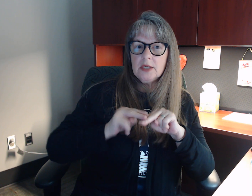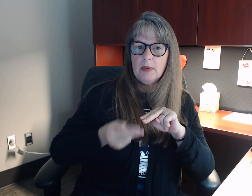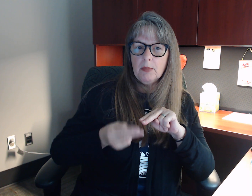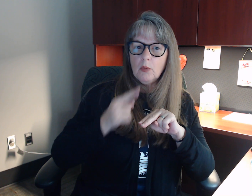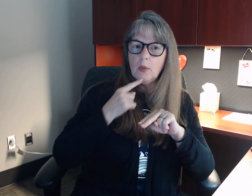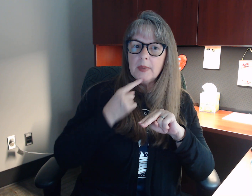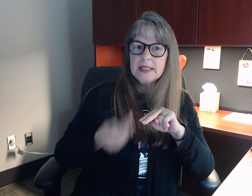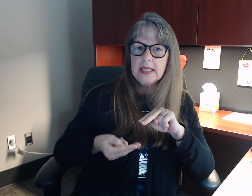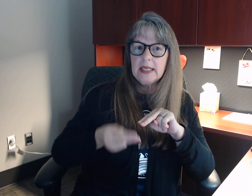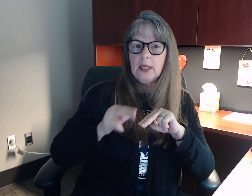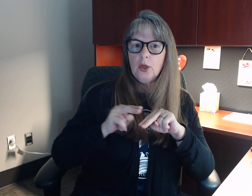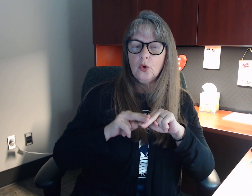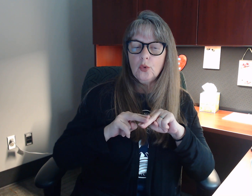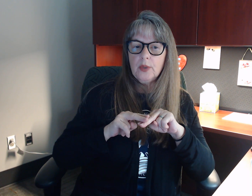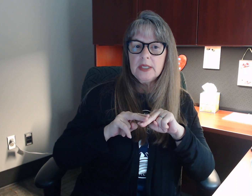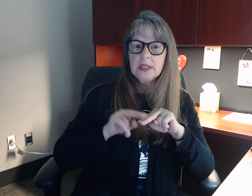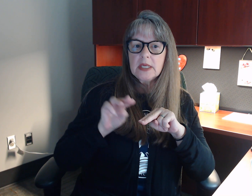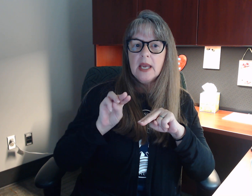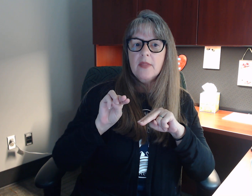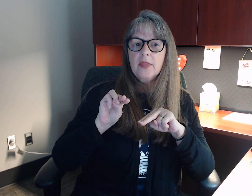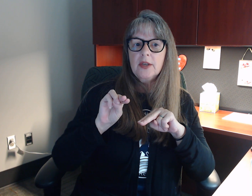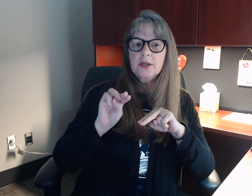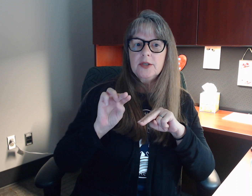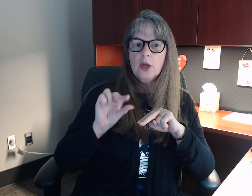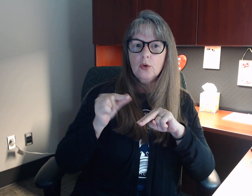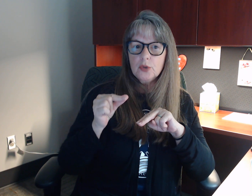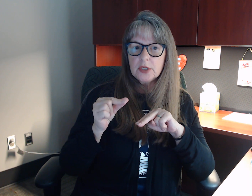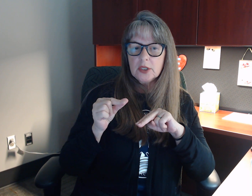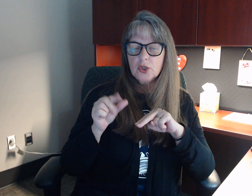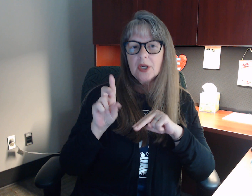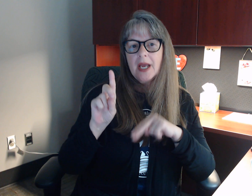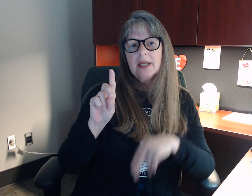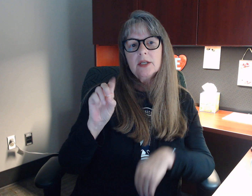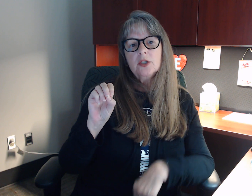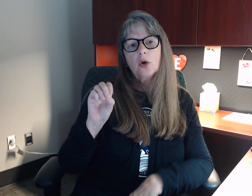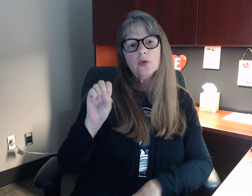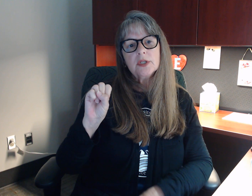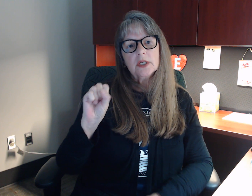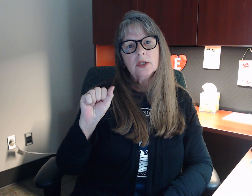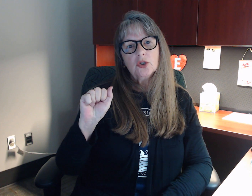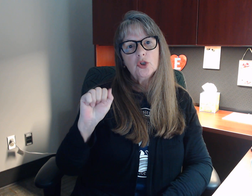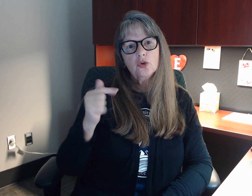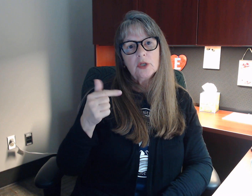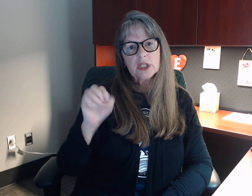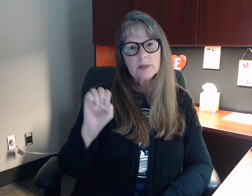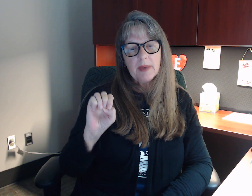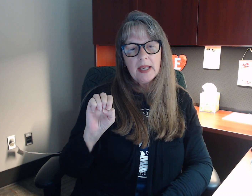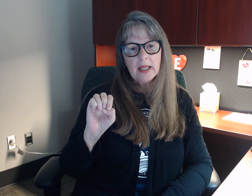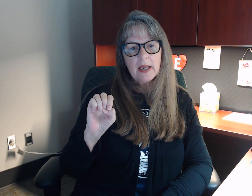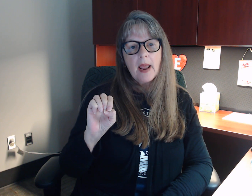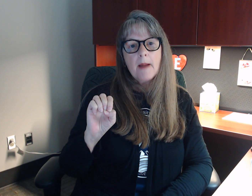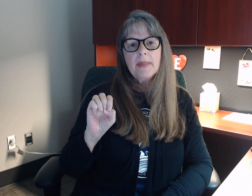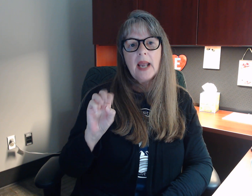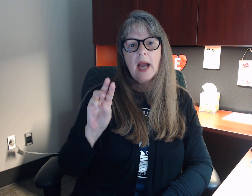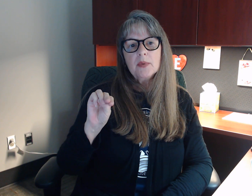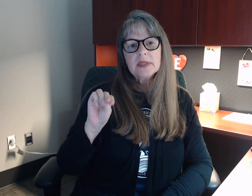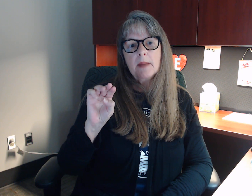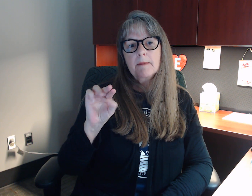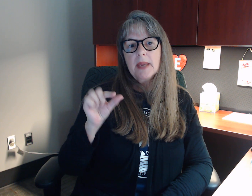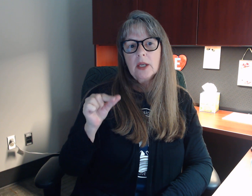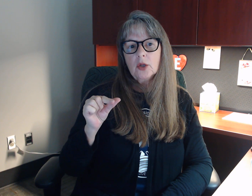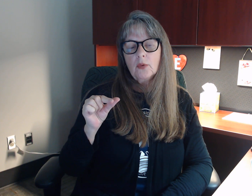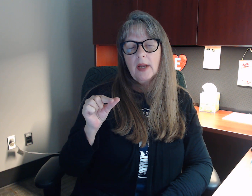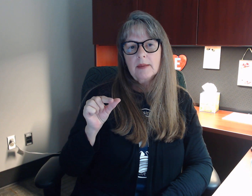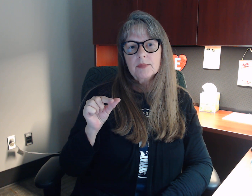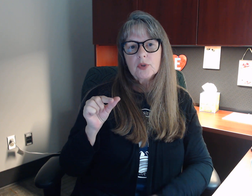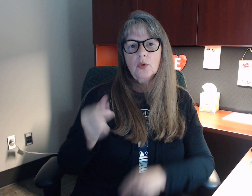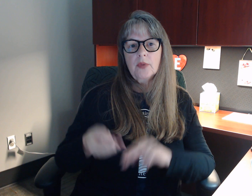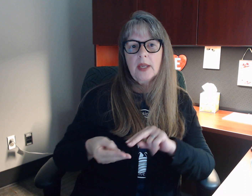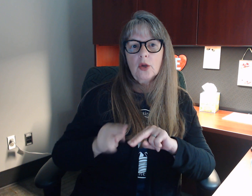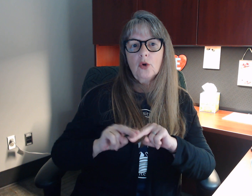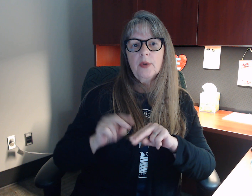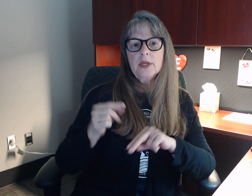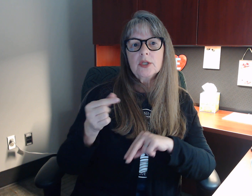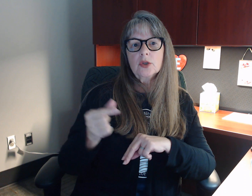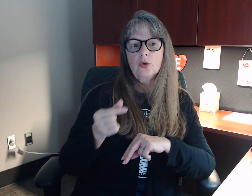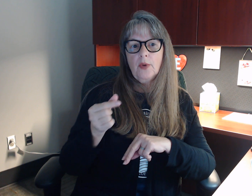when we said increase the dosage? Dosage, you could spell it, but I would say milligrams, or they increase the